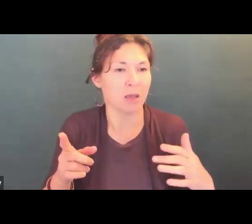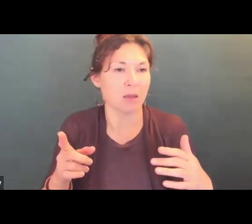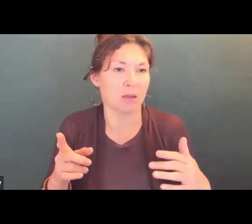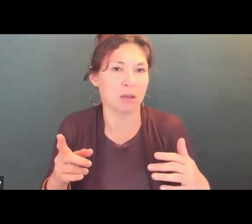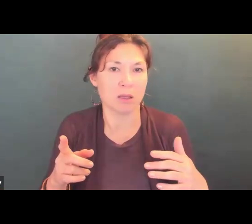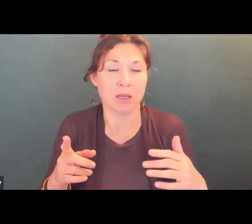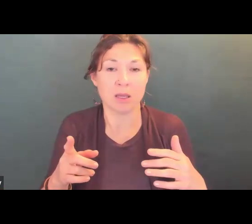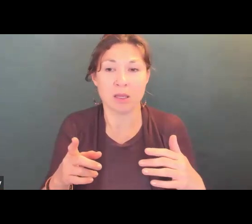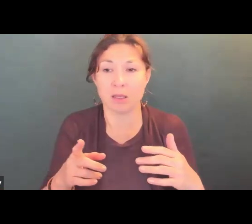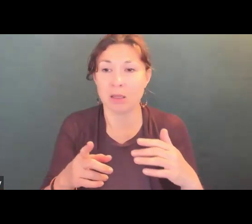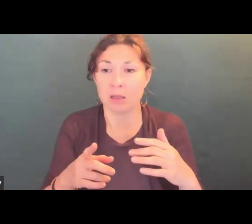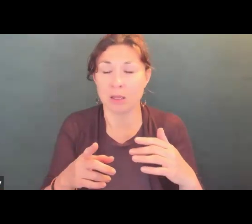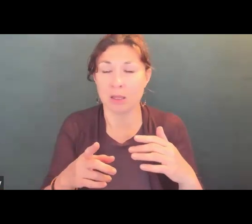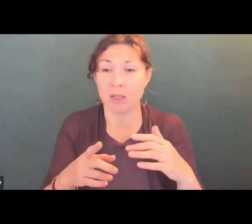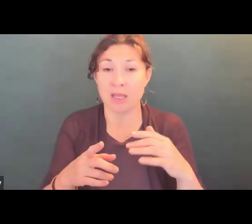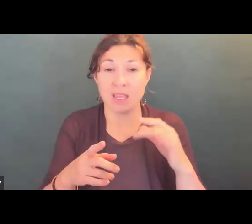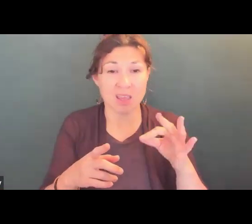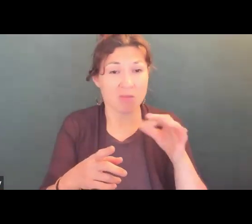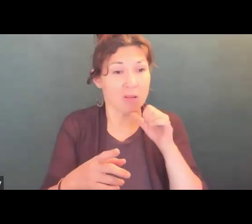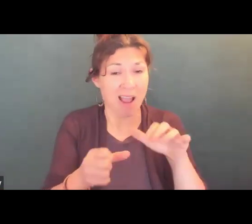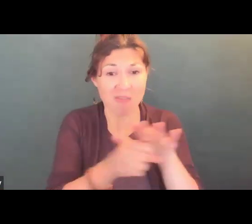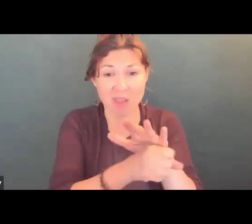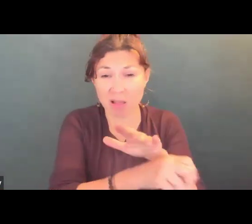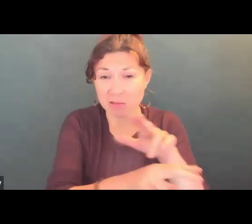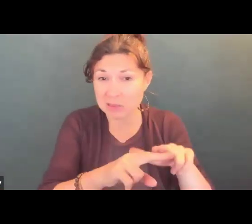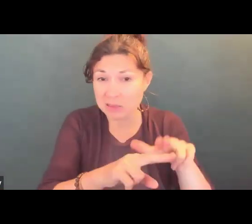the city if the seats are not